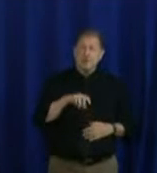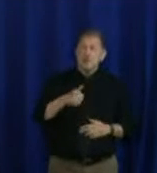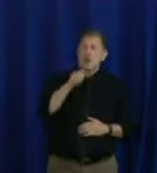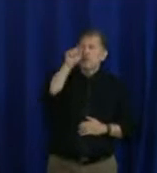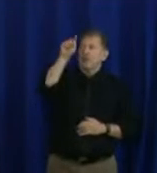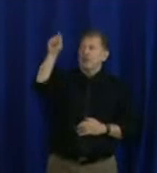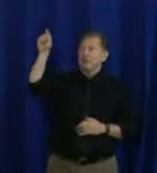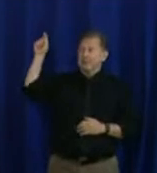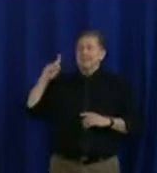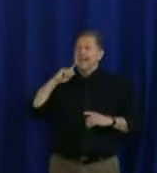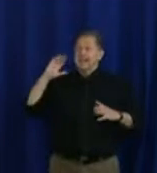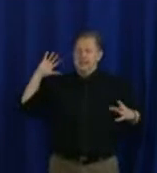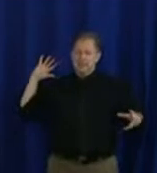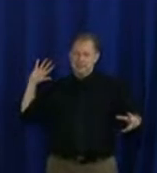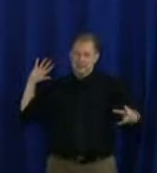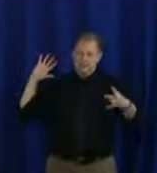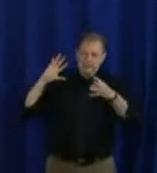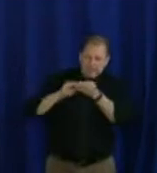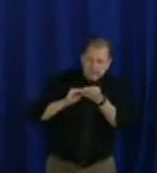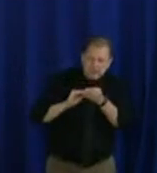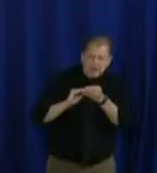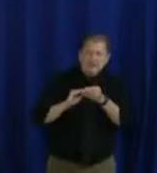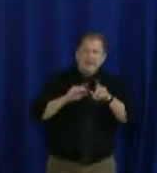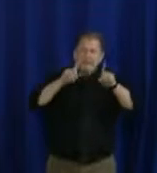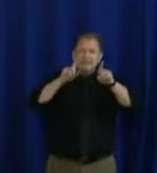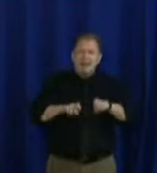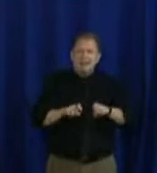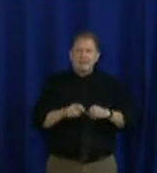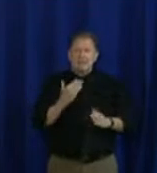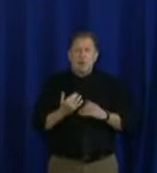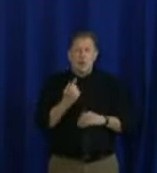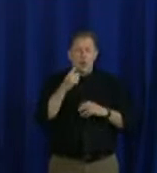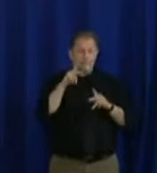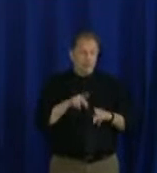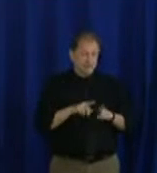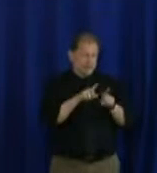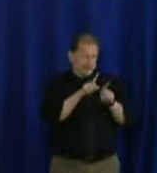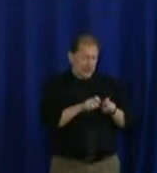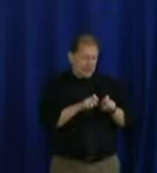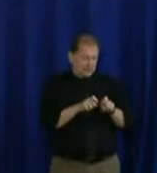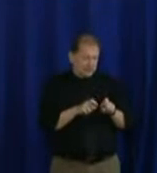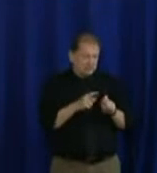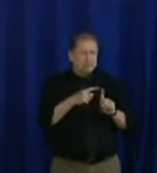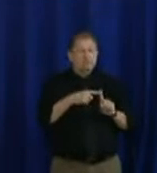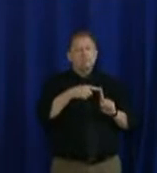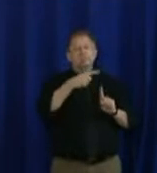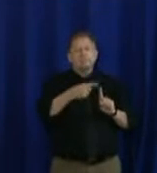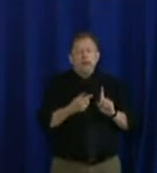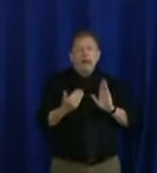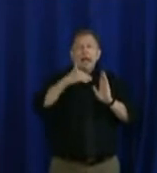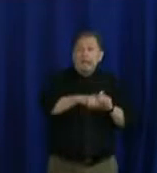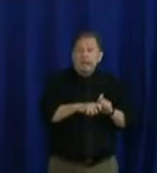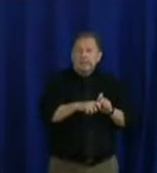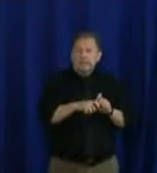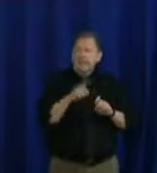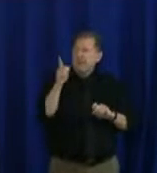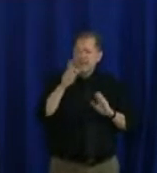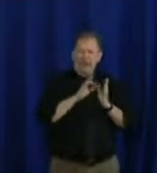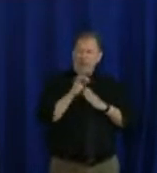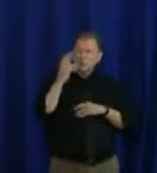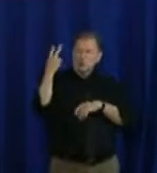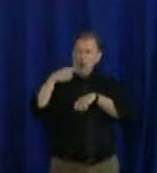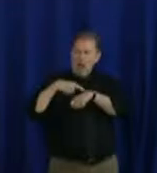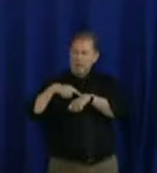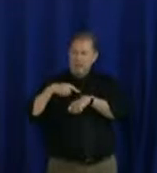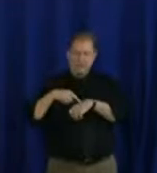do use the total numbers performed. So if an individual has had multiple tests done, those would be multiple